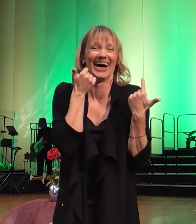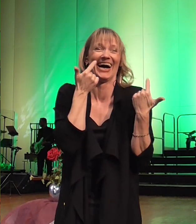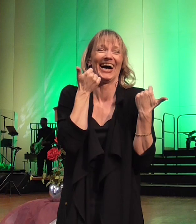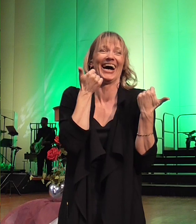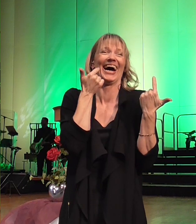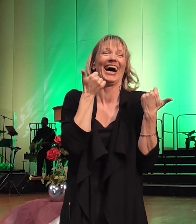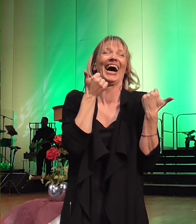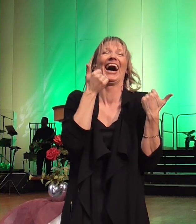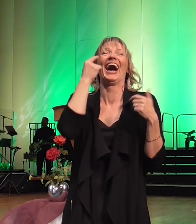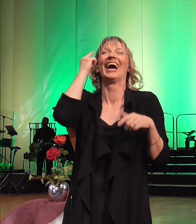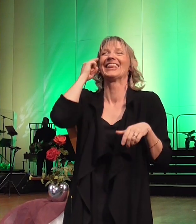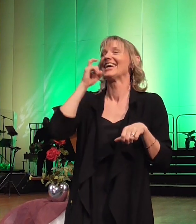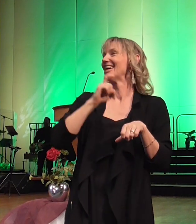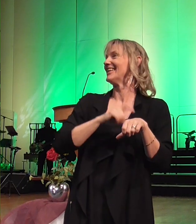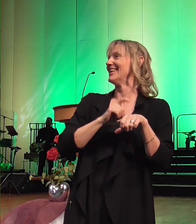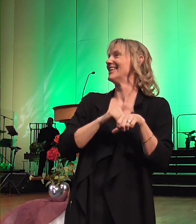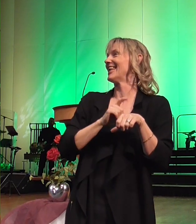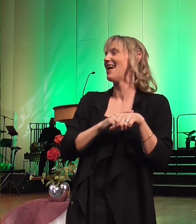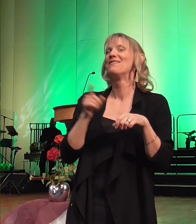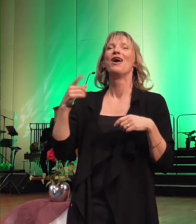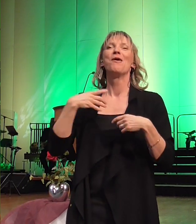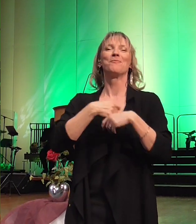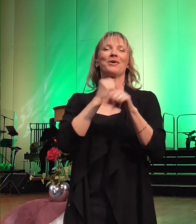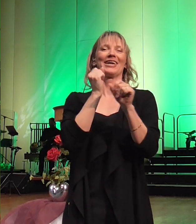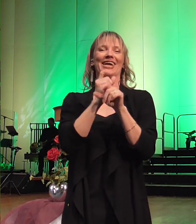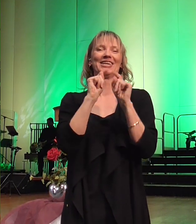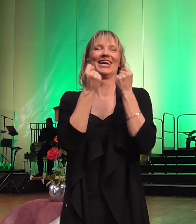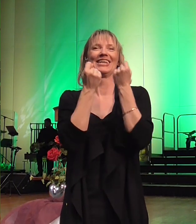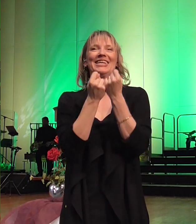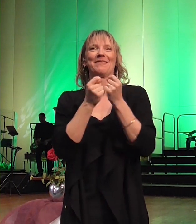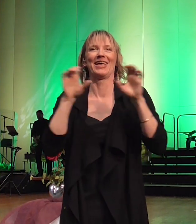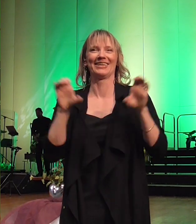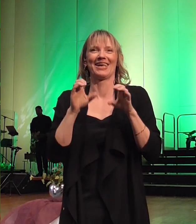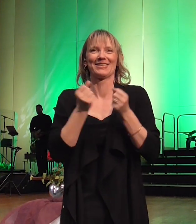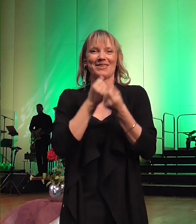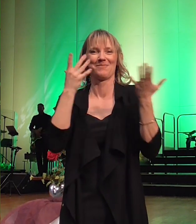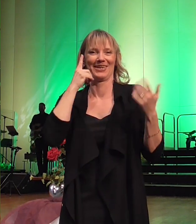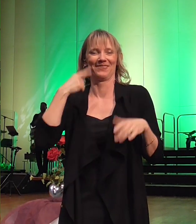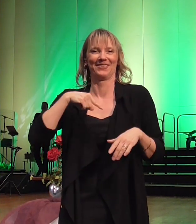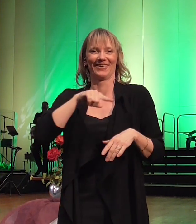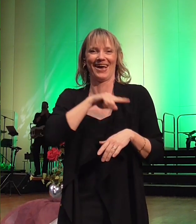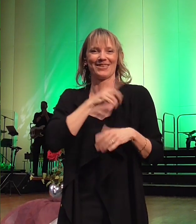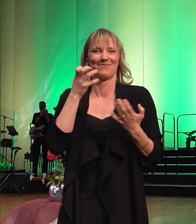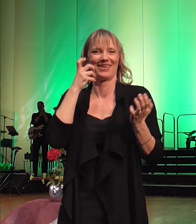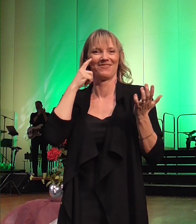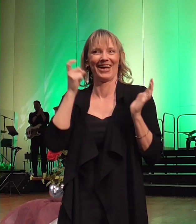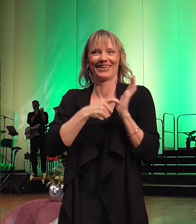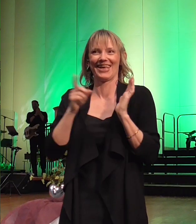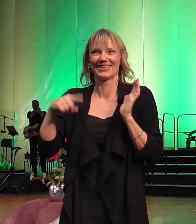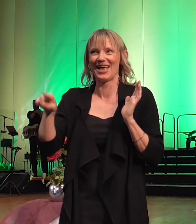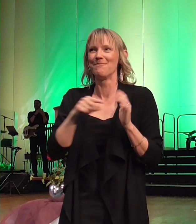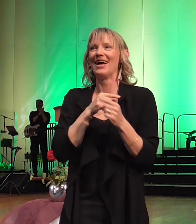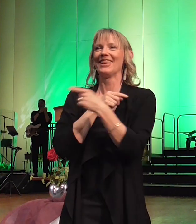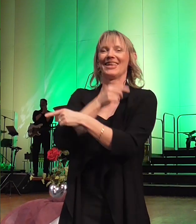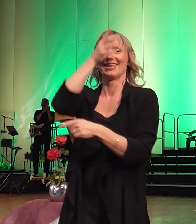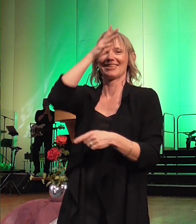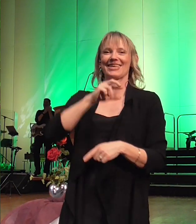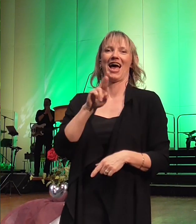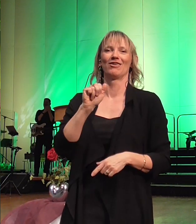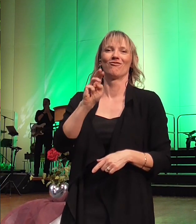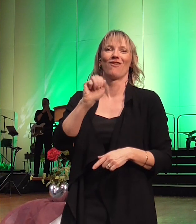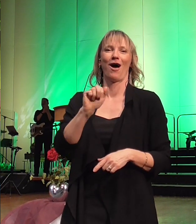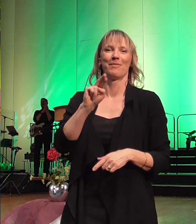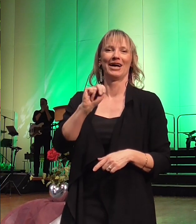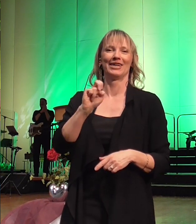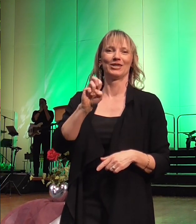time of offering to honor this incredible production team that does so much for us. Most visibly, we have this guy, Rama Newton here,